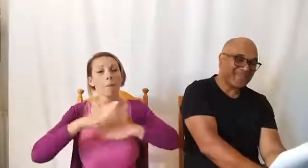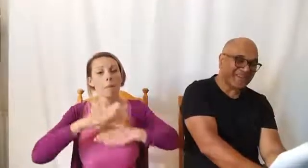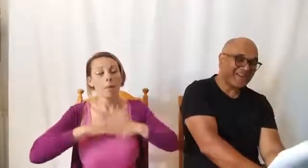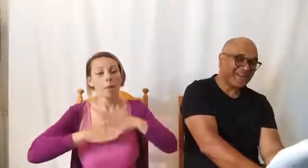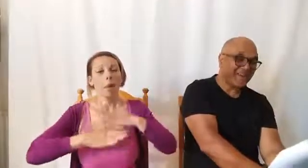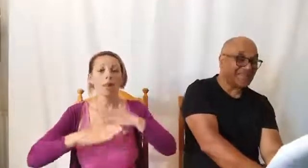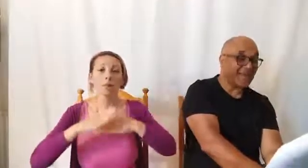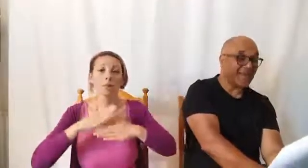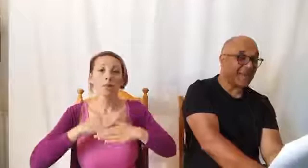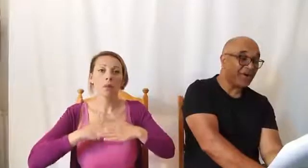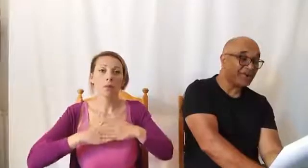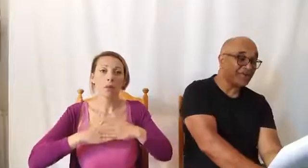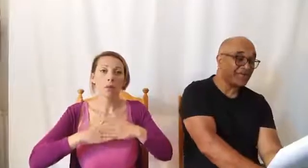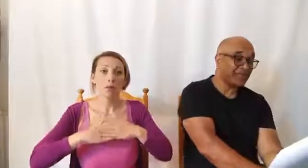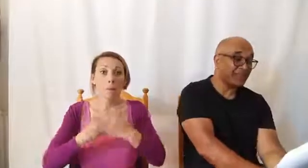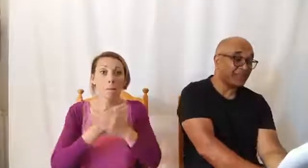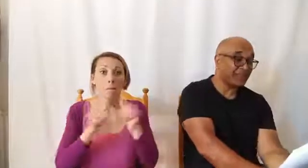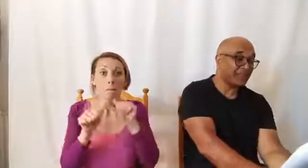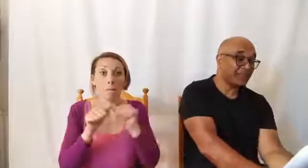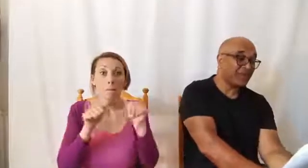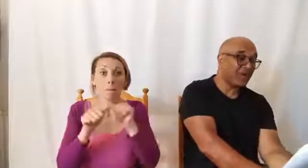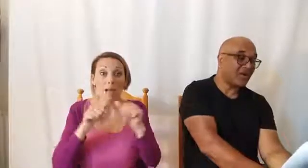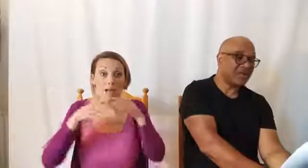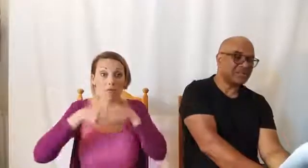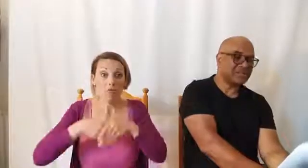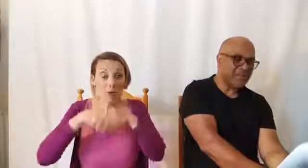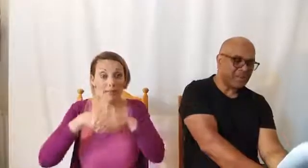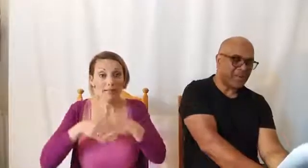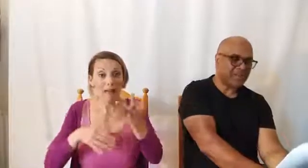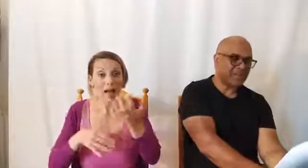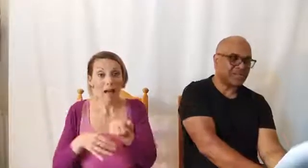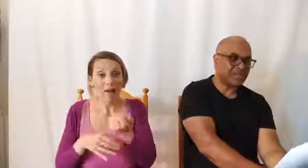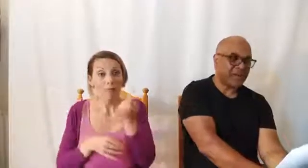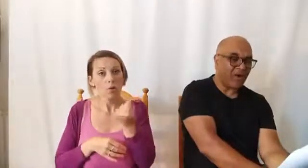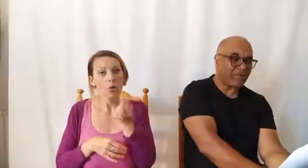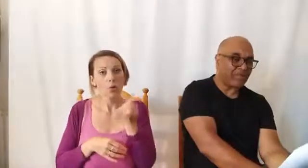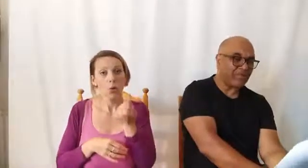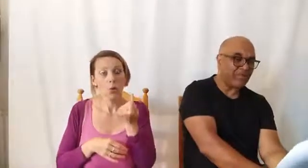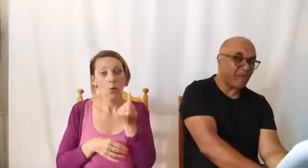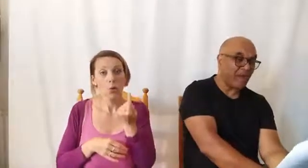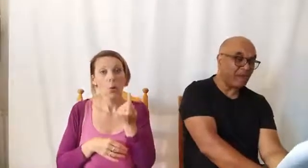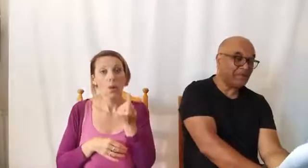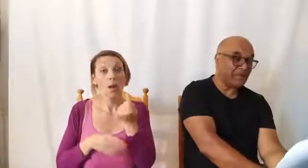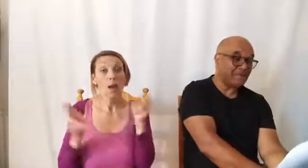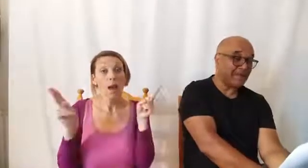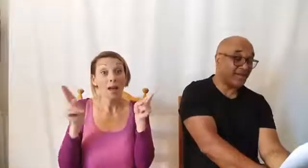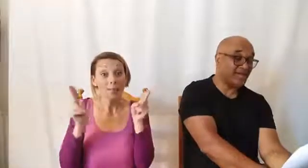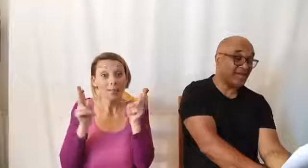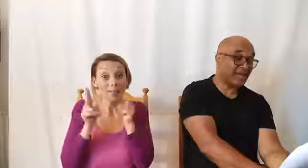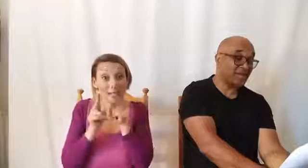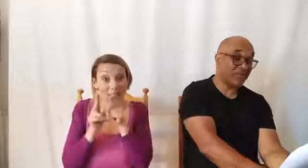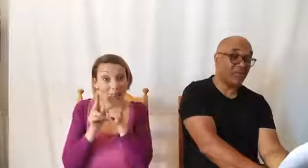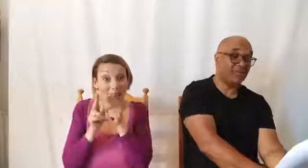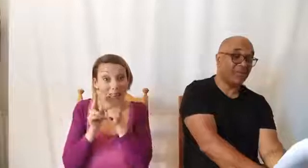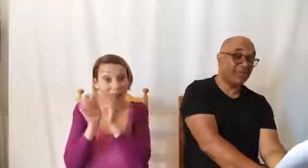are tiny barnacles. I like them so much, I let them build homes on my tail so they can travel with me,"